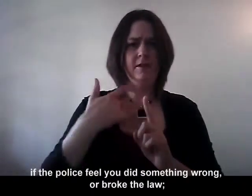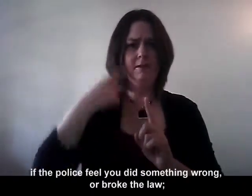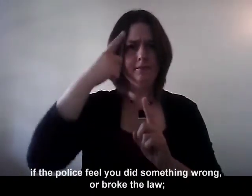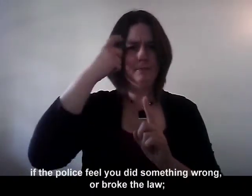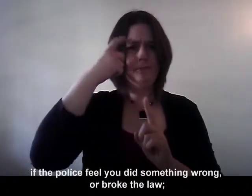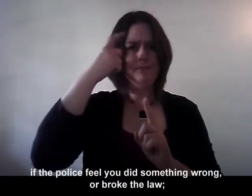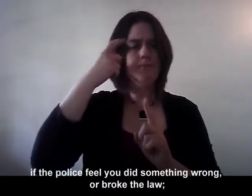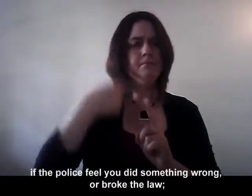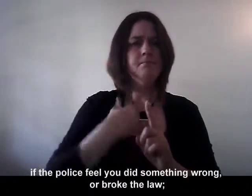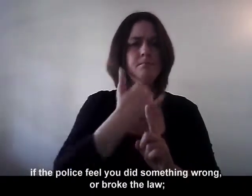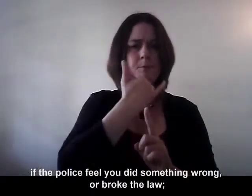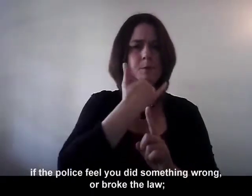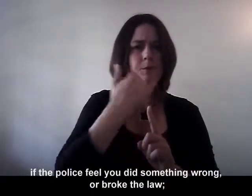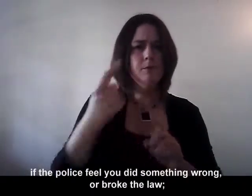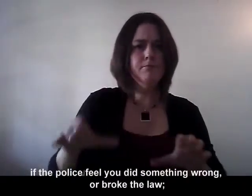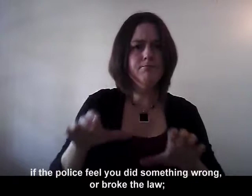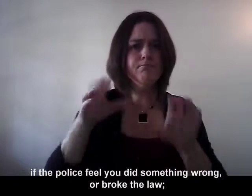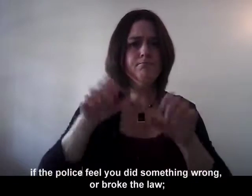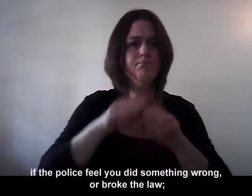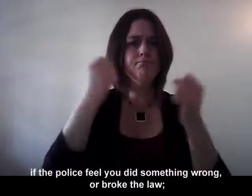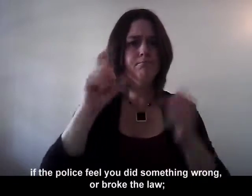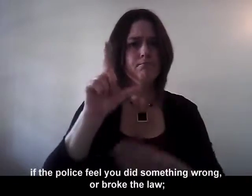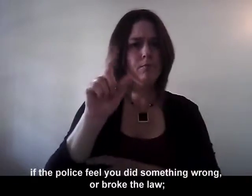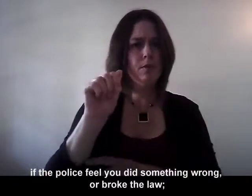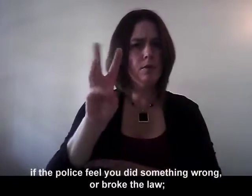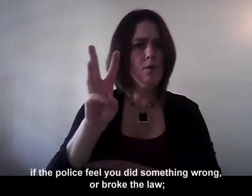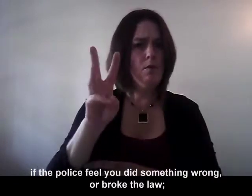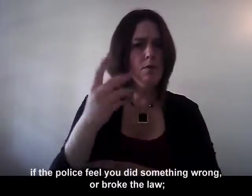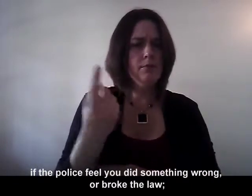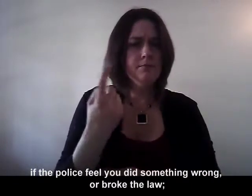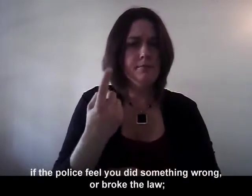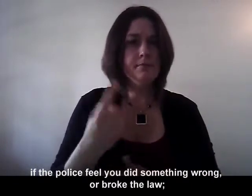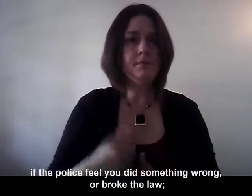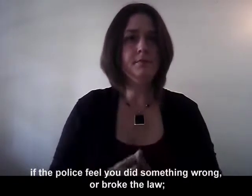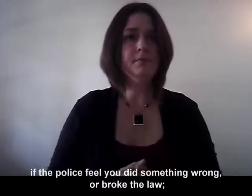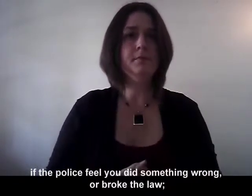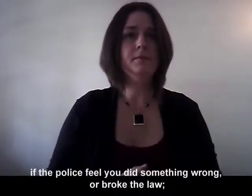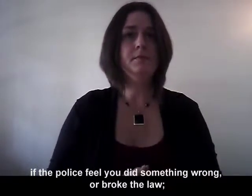if the police feel you did something wrong or broke the law,